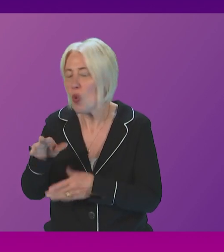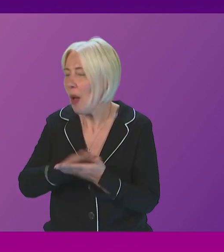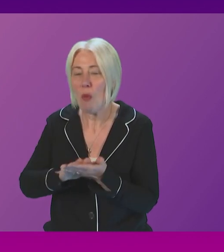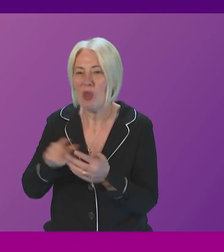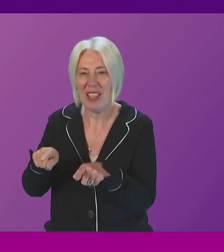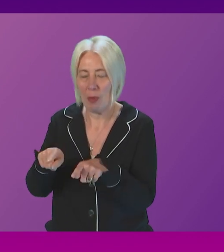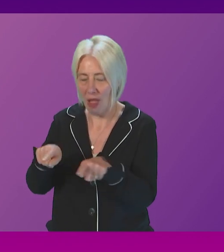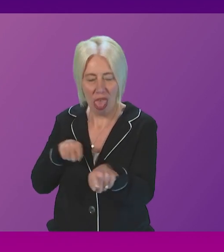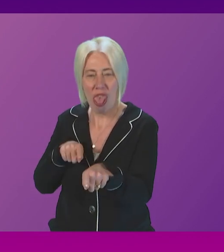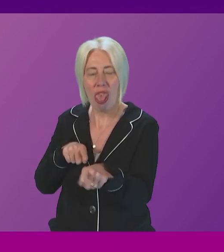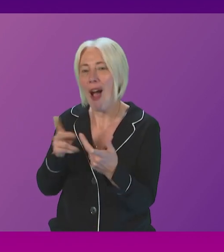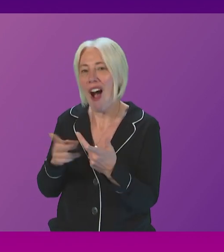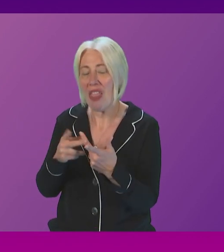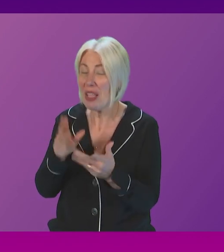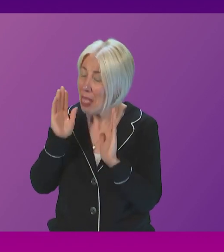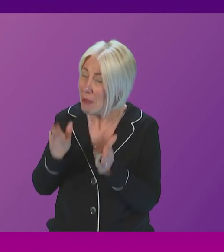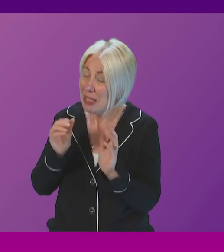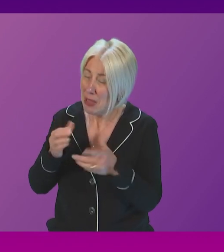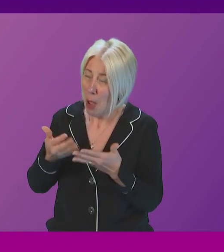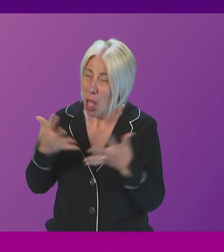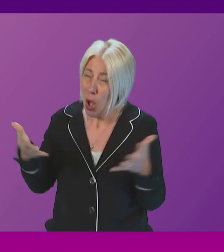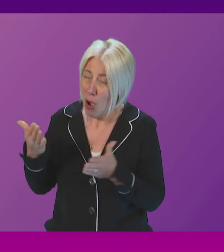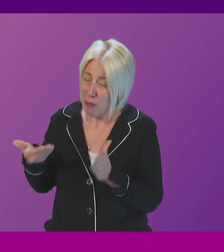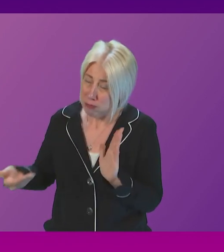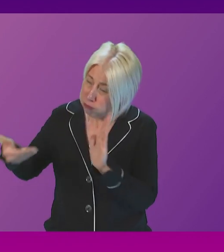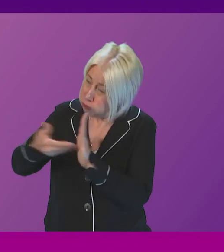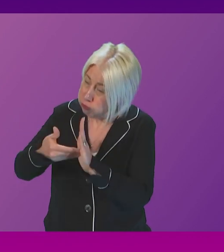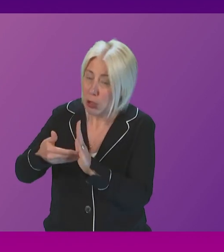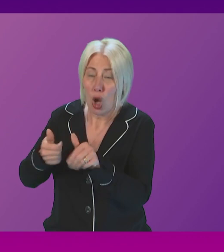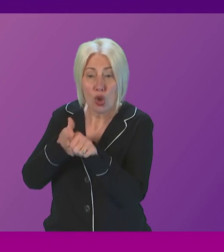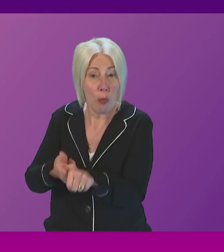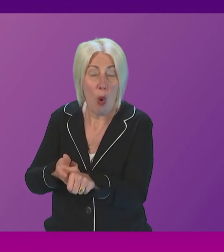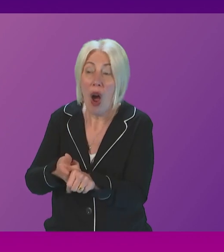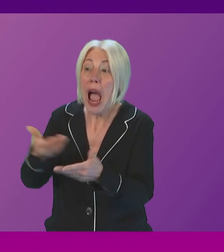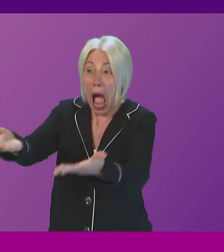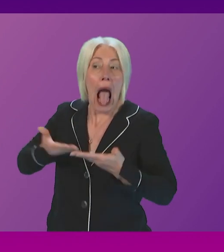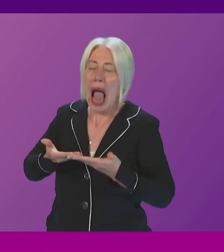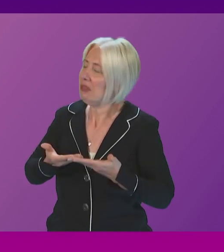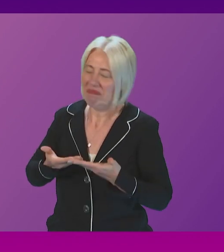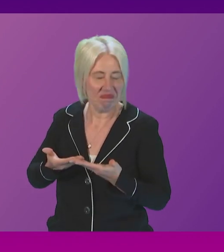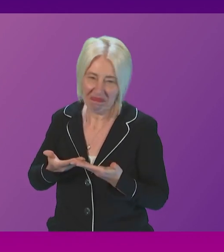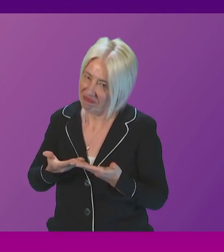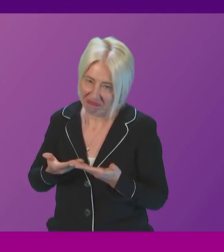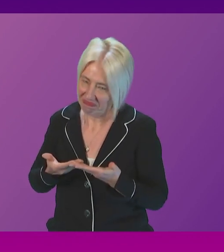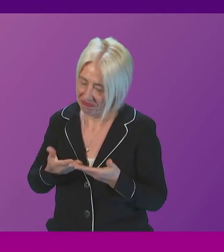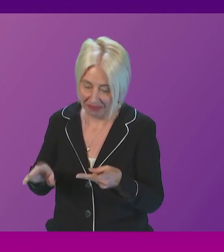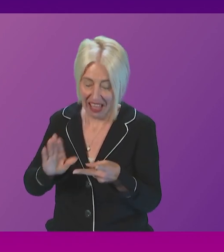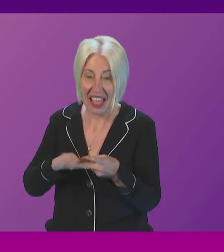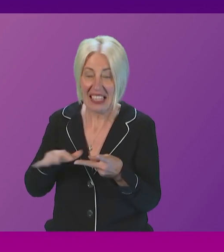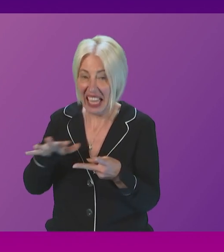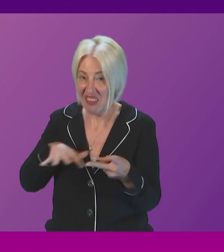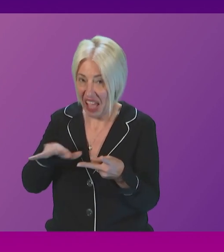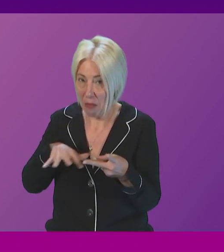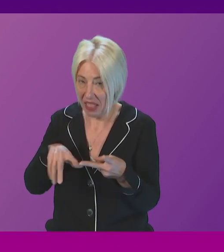disadvantage then, without significant additional support, which unfortunately he is not receiving. The second family I spoke